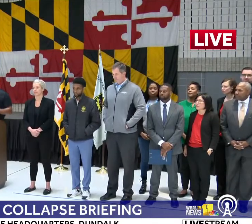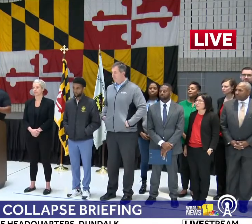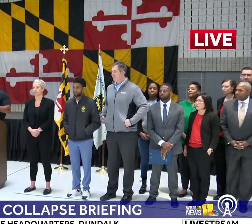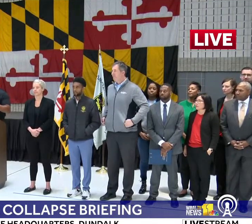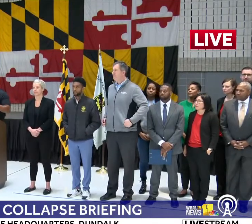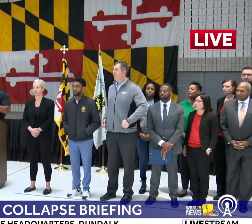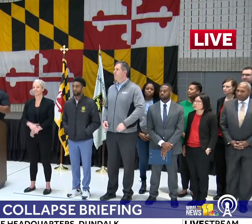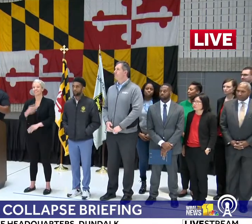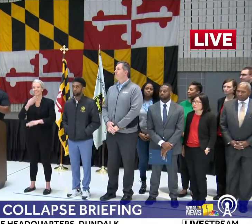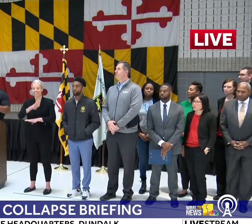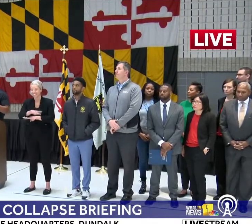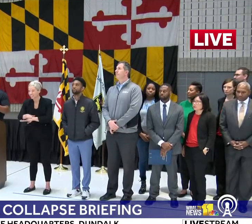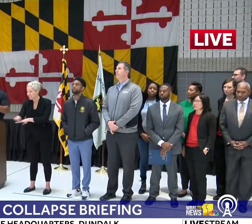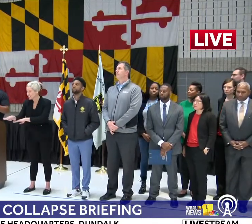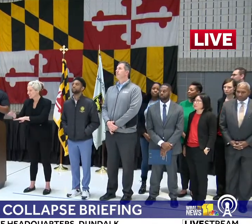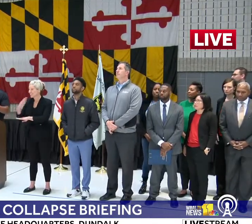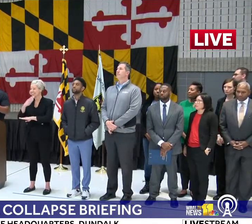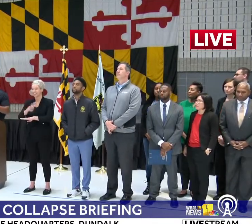Good afternoon.